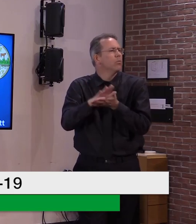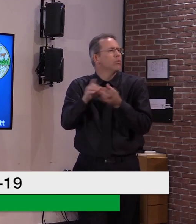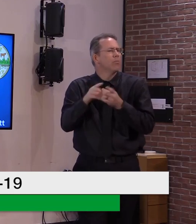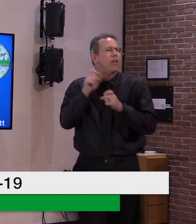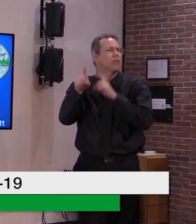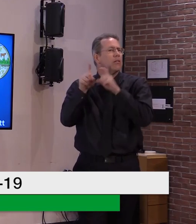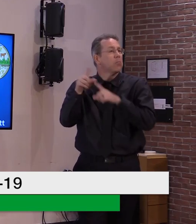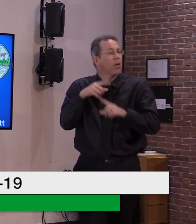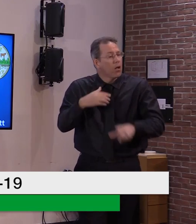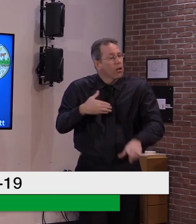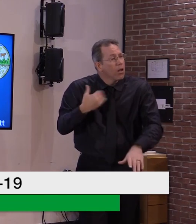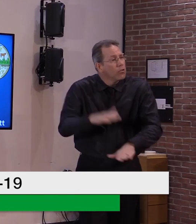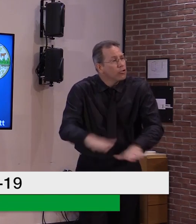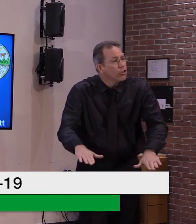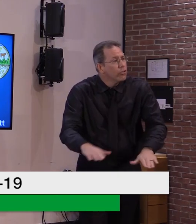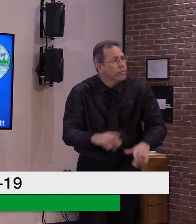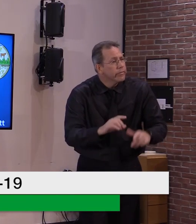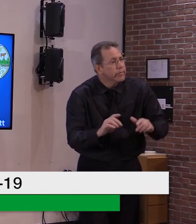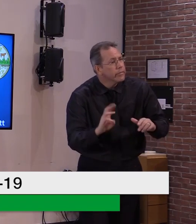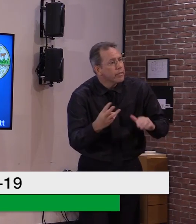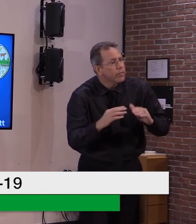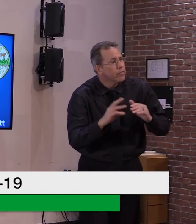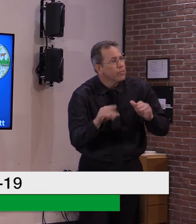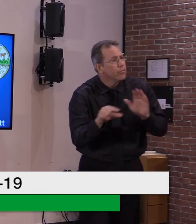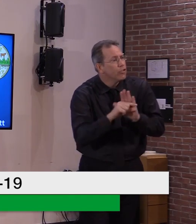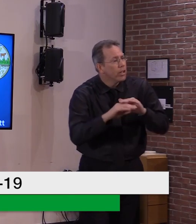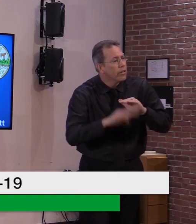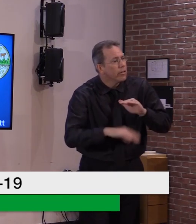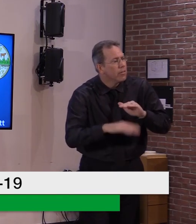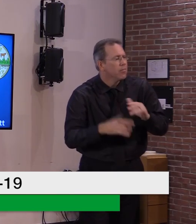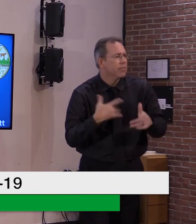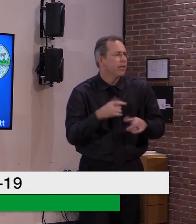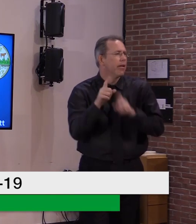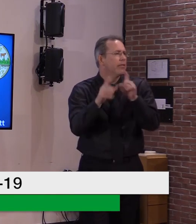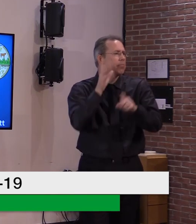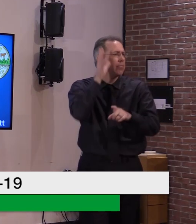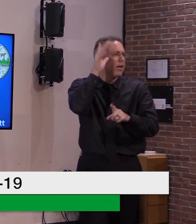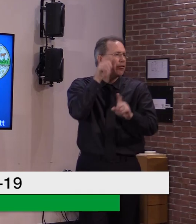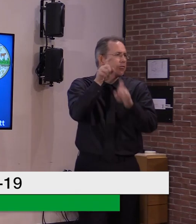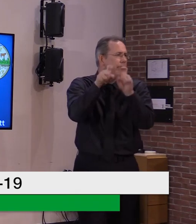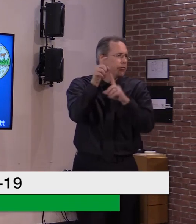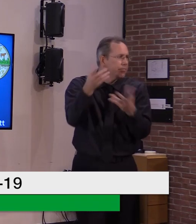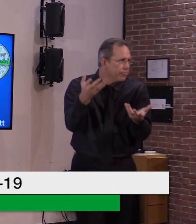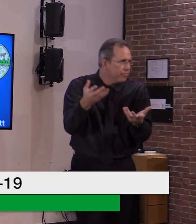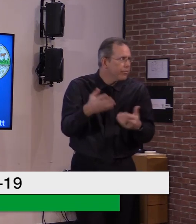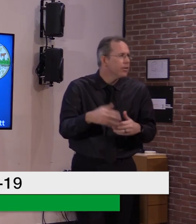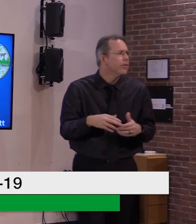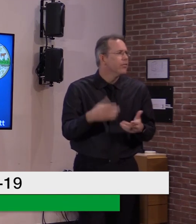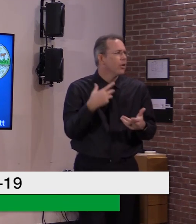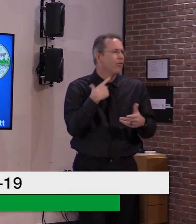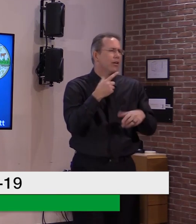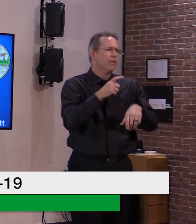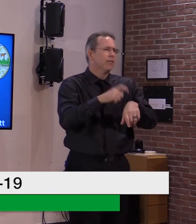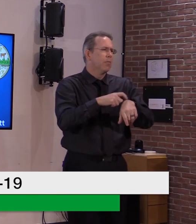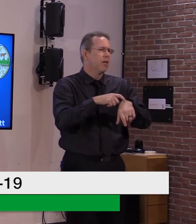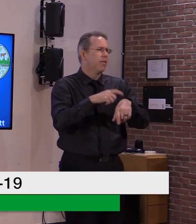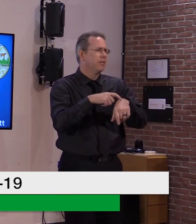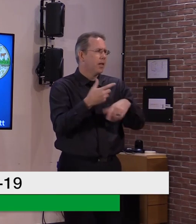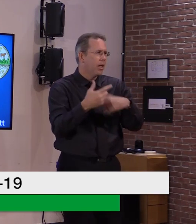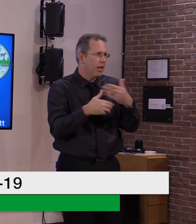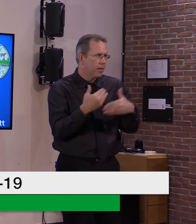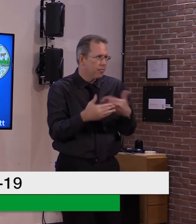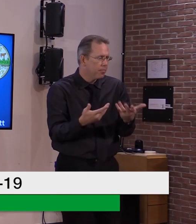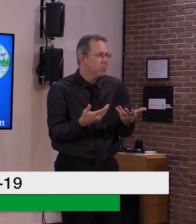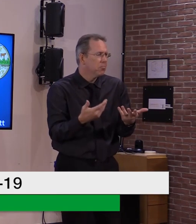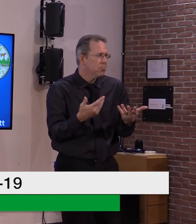think you know fair question about the urgency relative to the executive order which came out on friday with my communications for the school